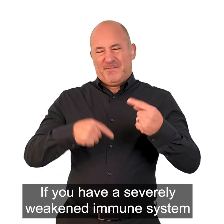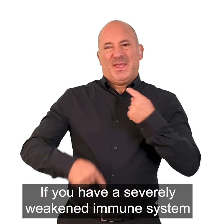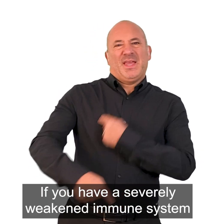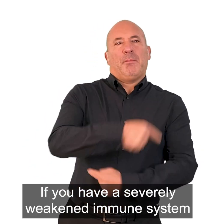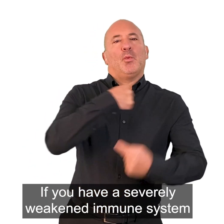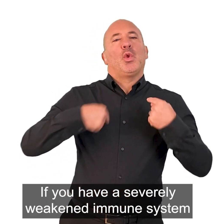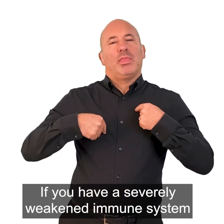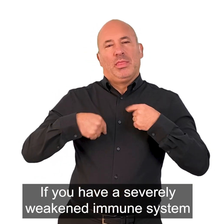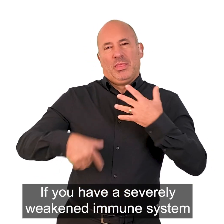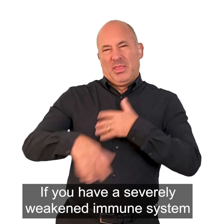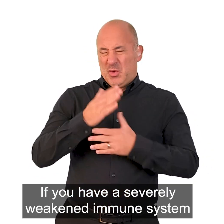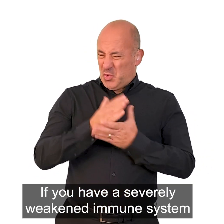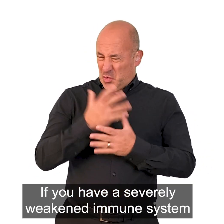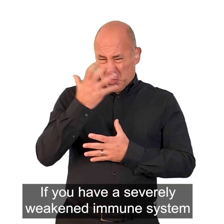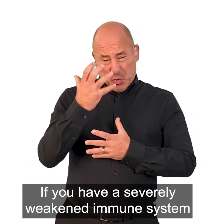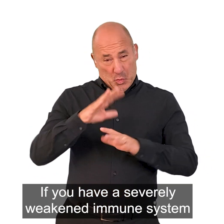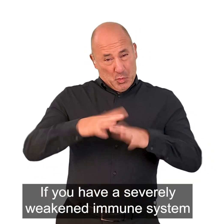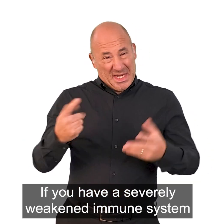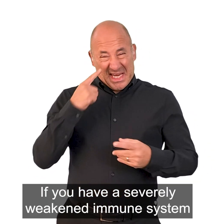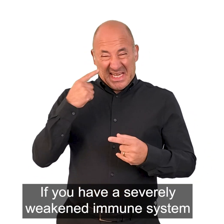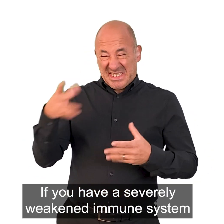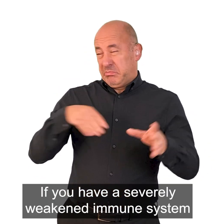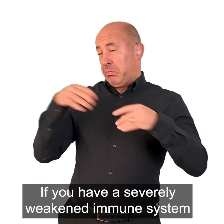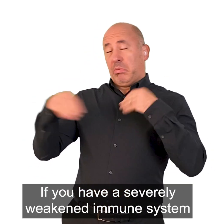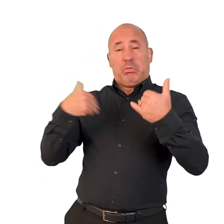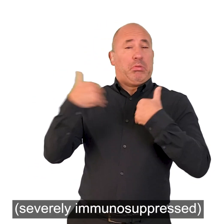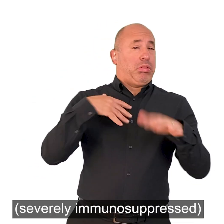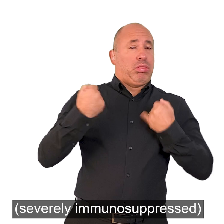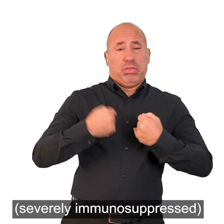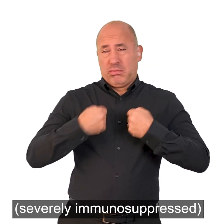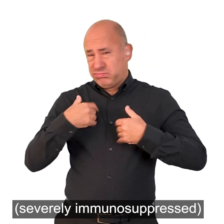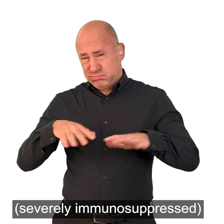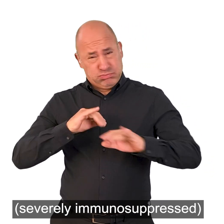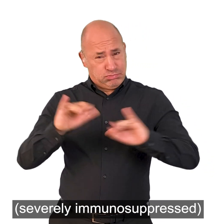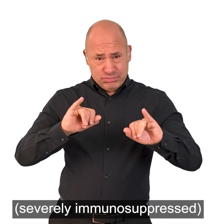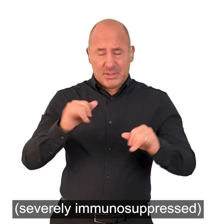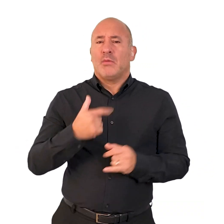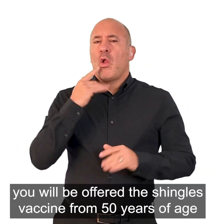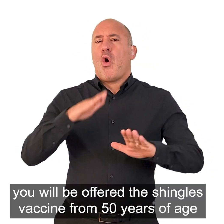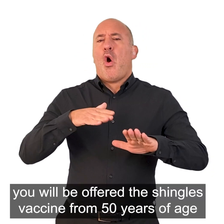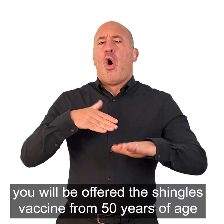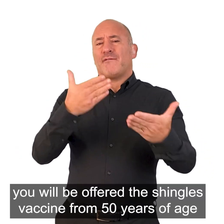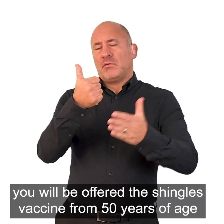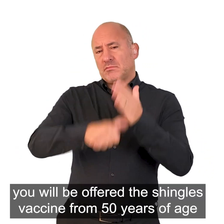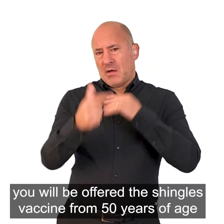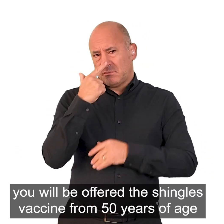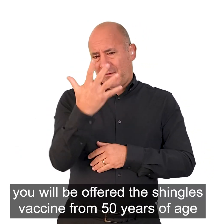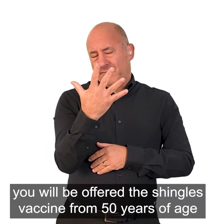If you have a severely weakened immune system, severely immunosuppressed, you'll be offered the shingles vaccine